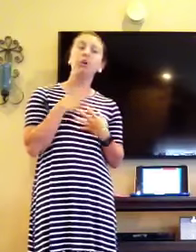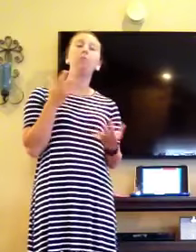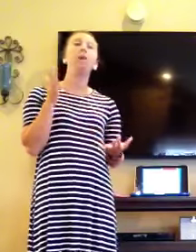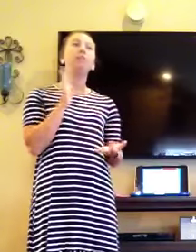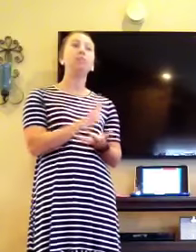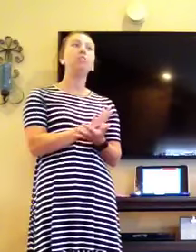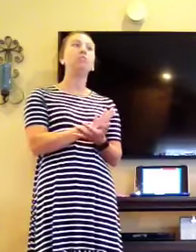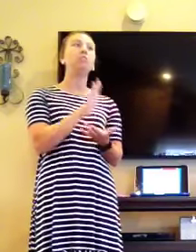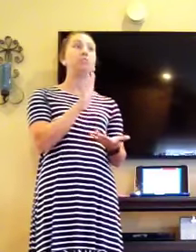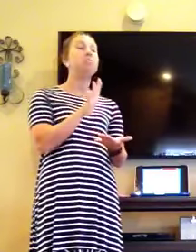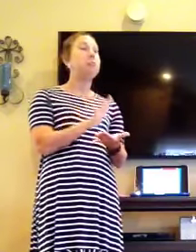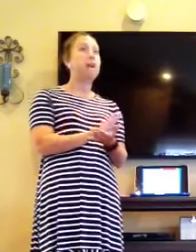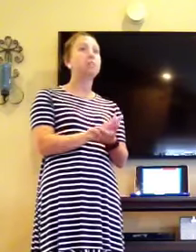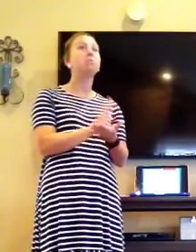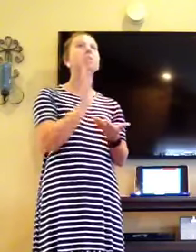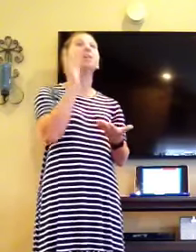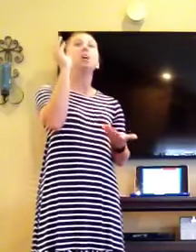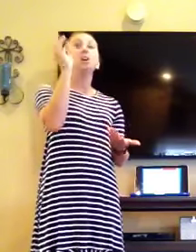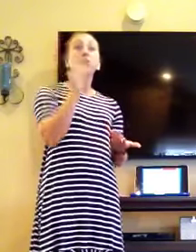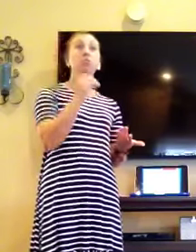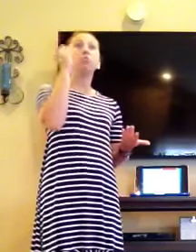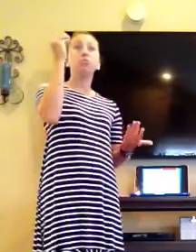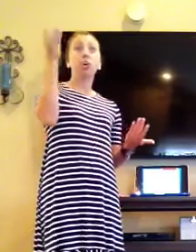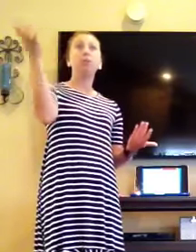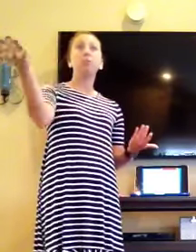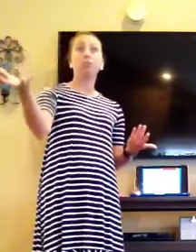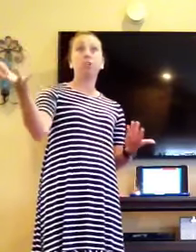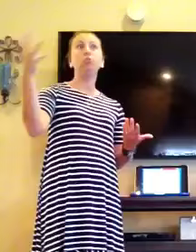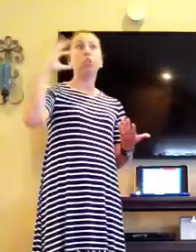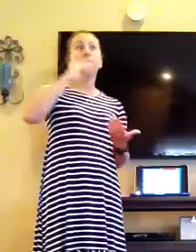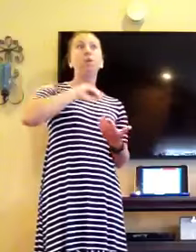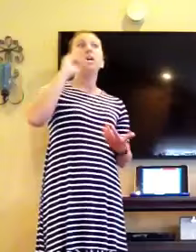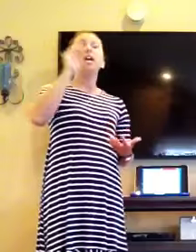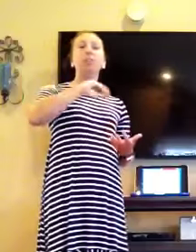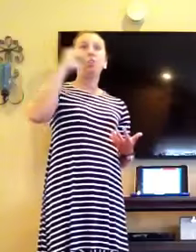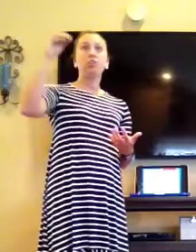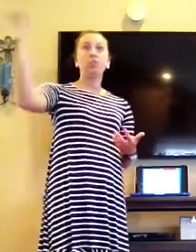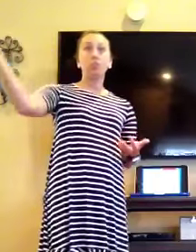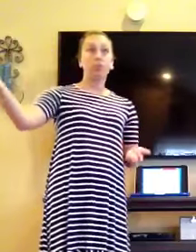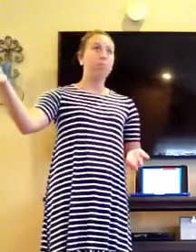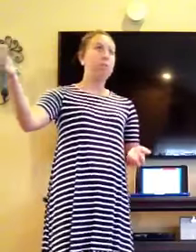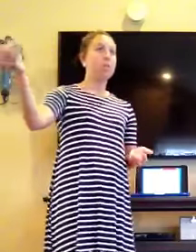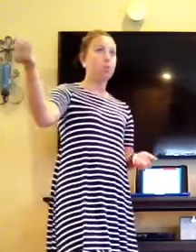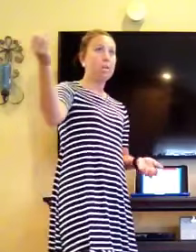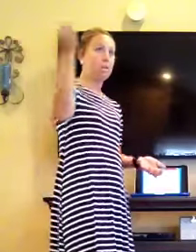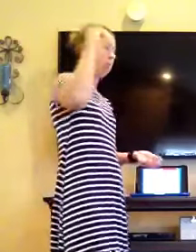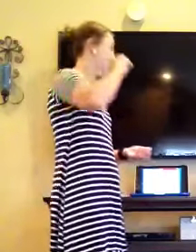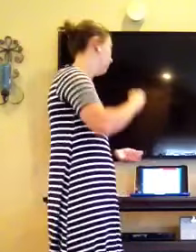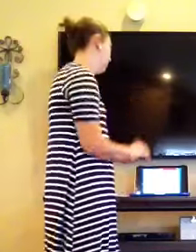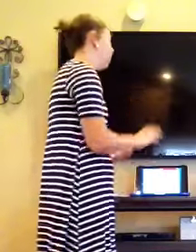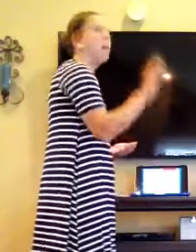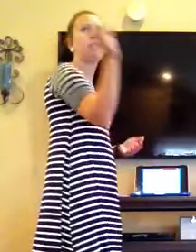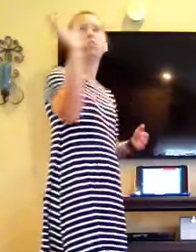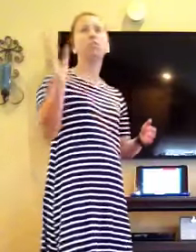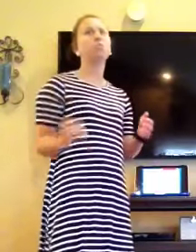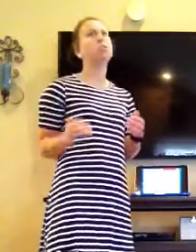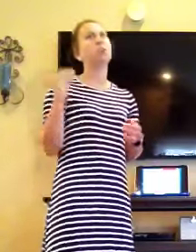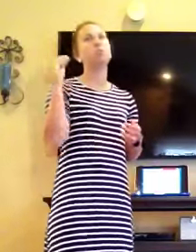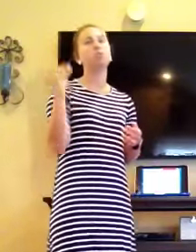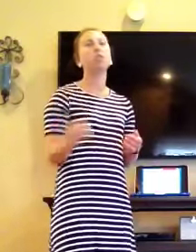but I've done research, and you can actually do your jobs on Dojo, and then you can switch them each week so that the students don't get